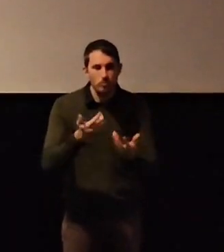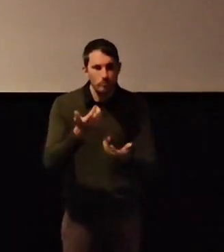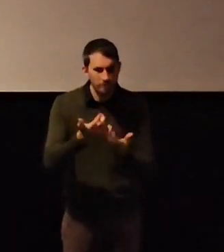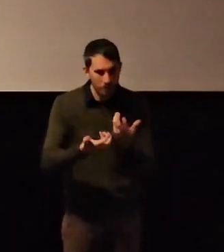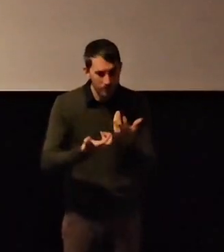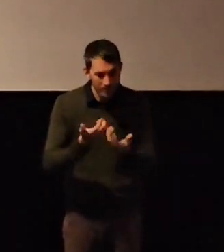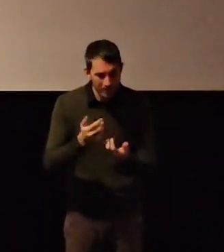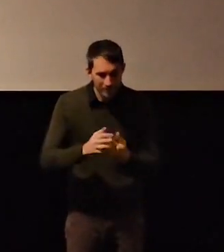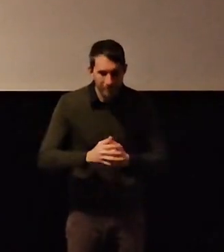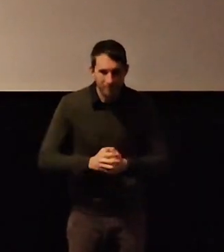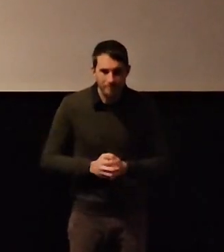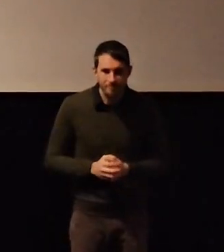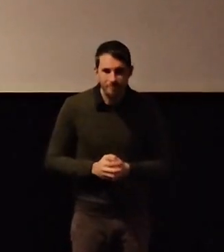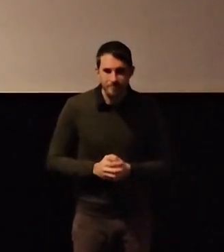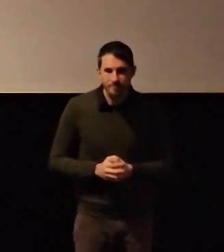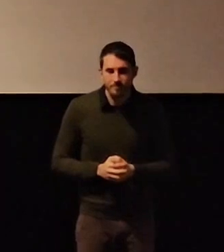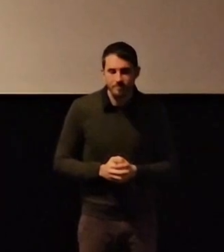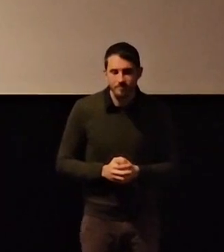before,